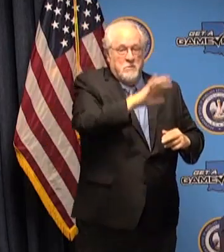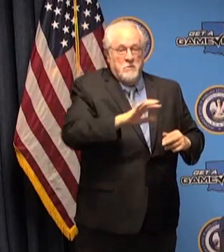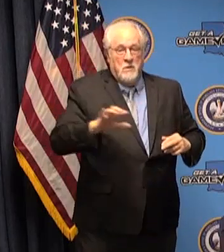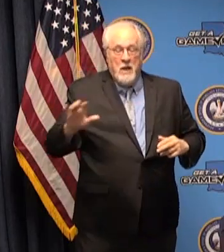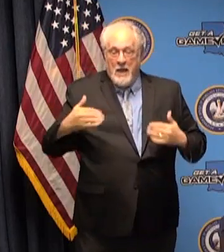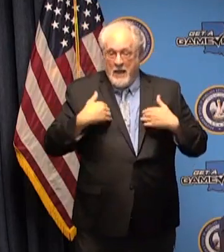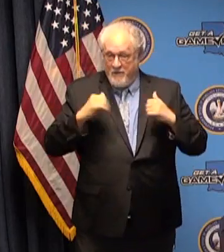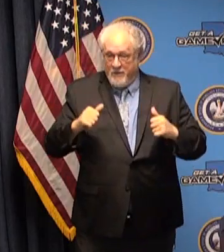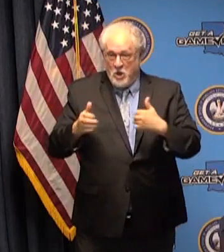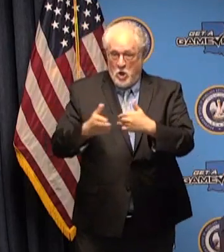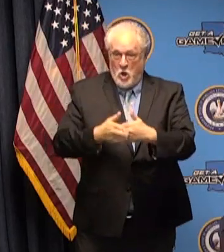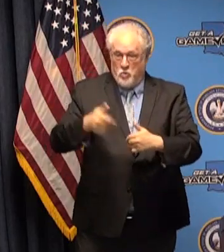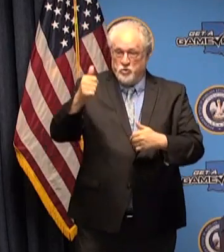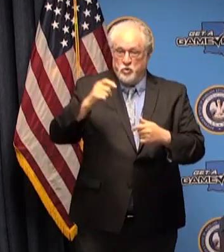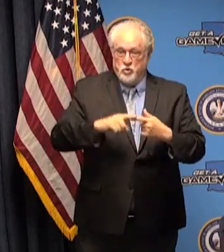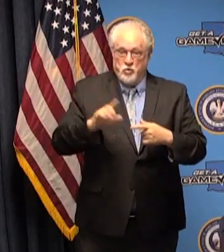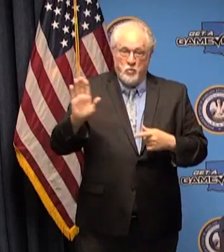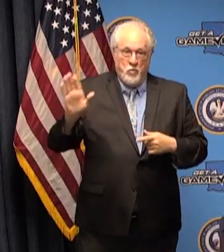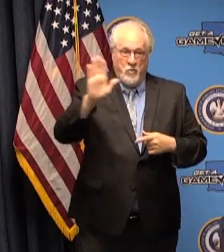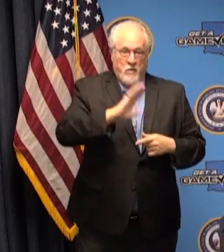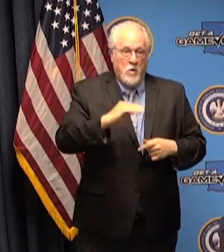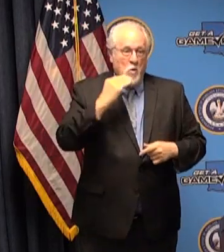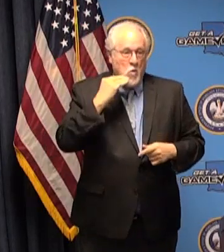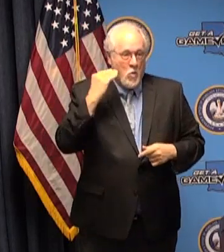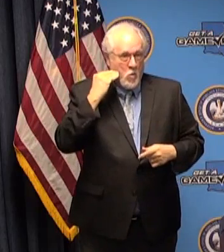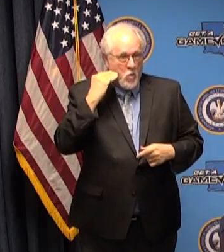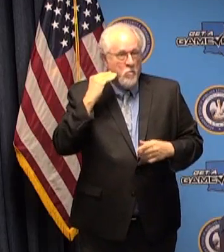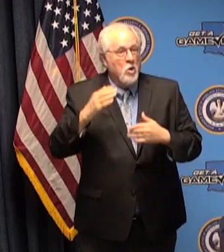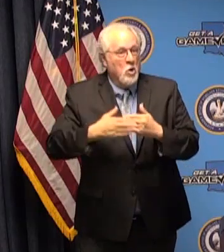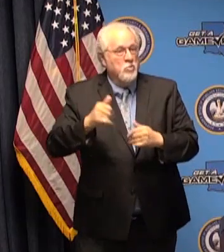that capacity closer to where people actually